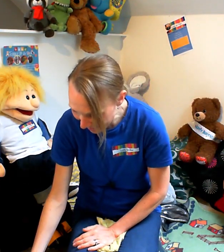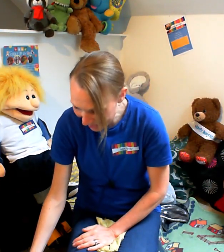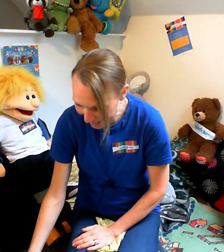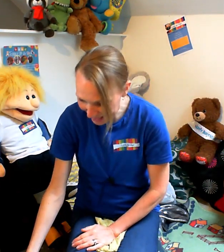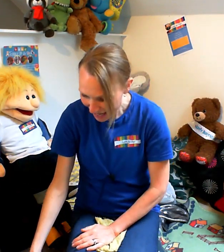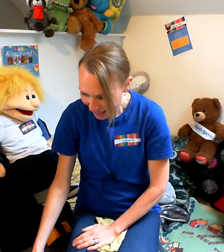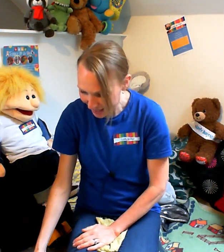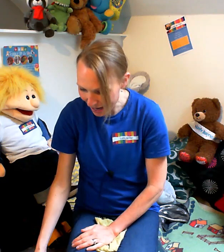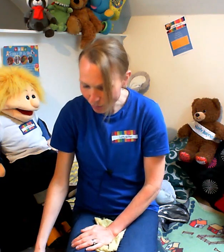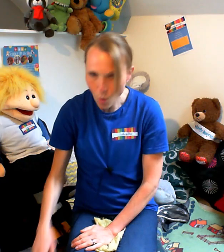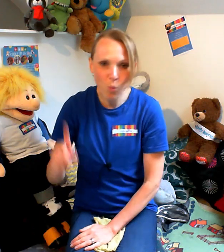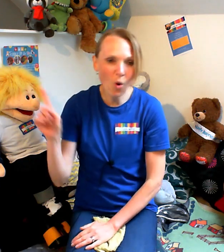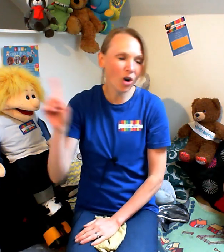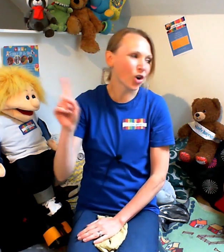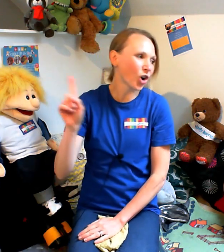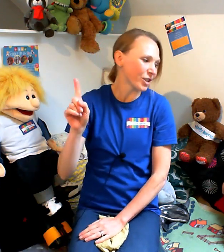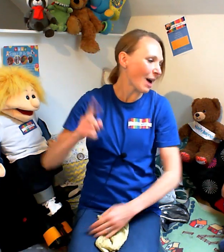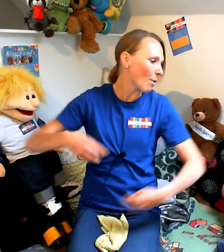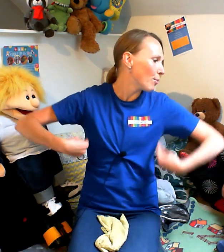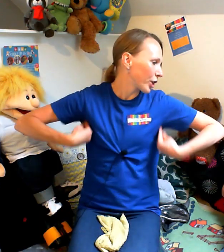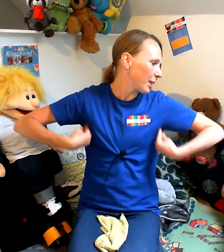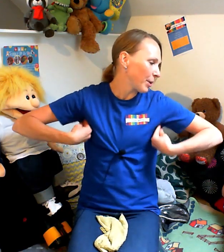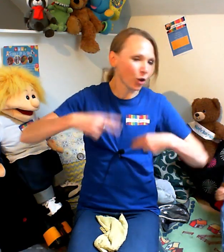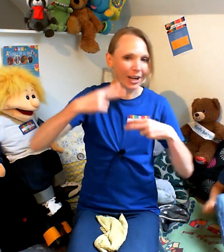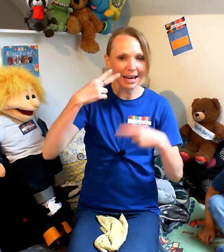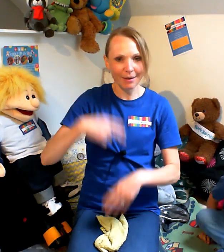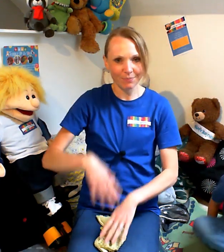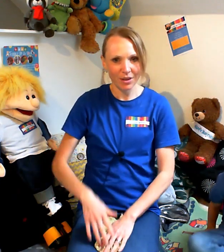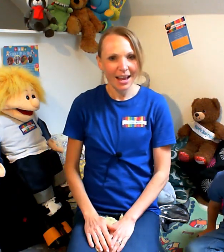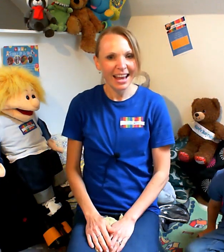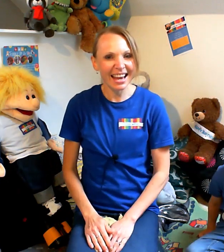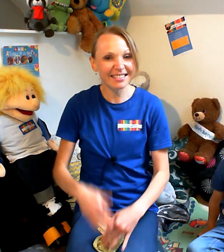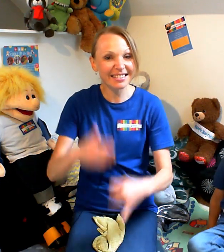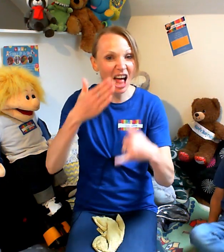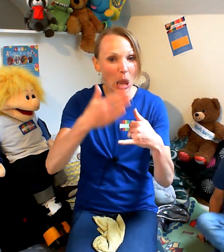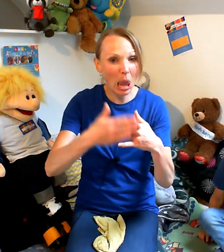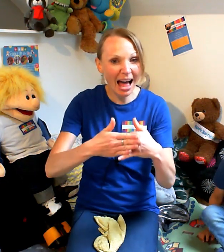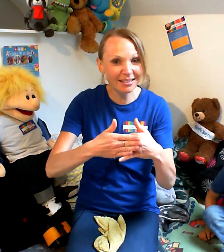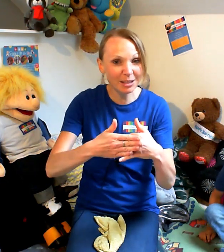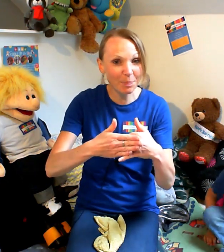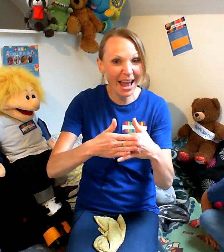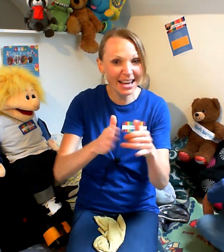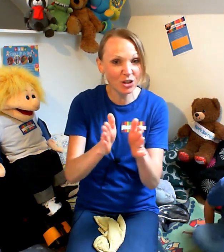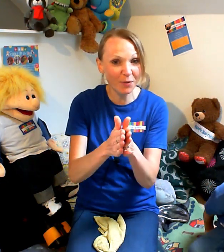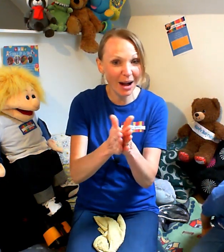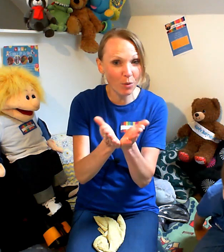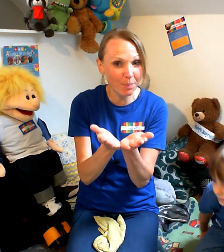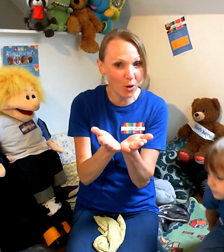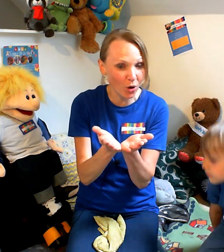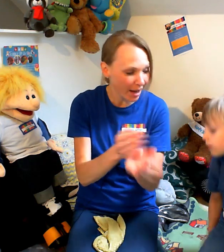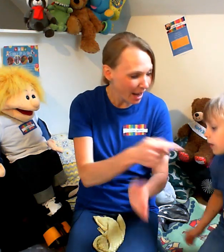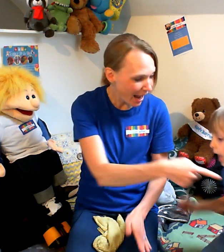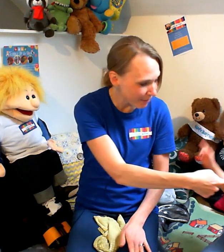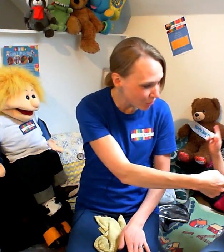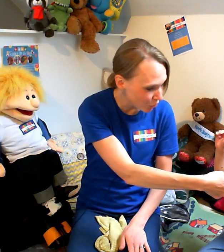Bye. Now, what could our monkey be looking at? I know. It's the last page of our book. Harris, could you